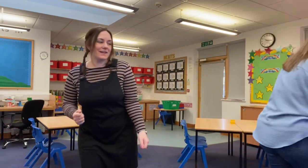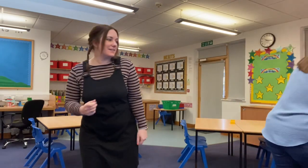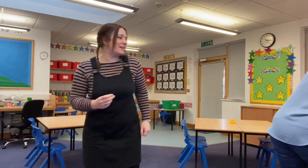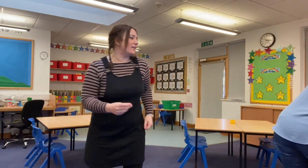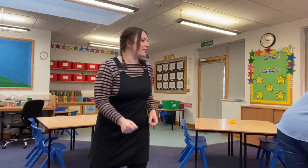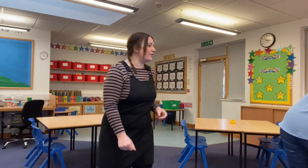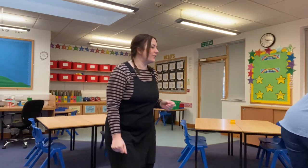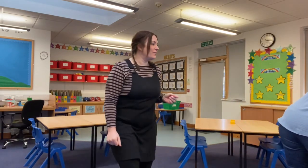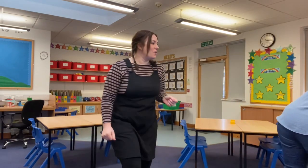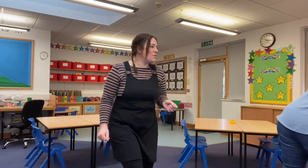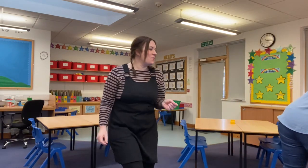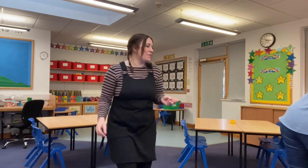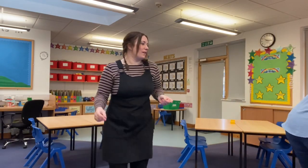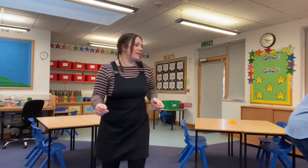active.